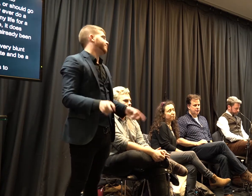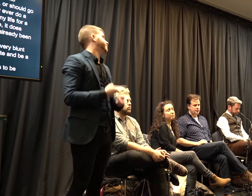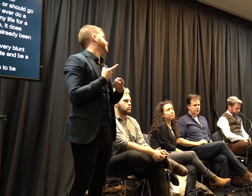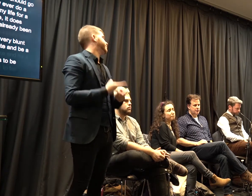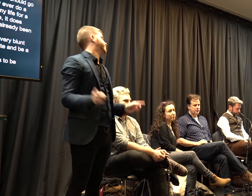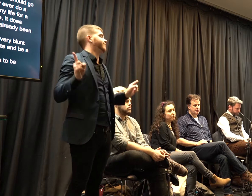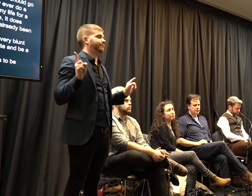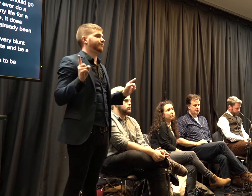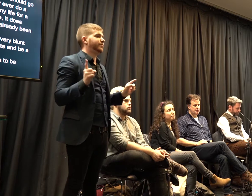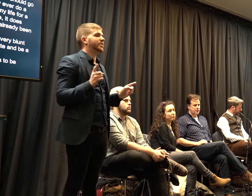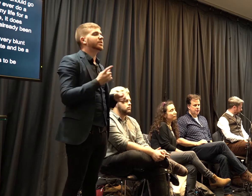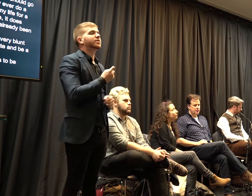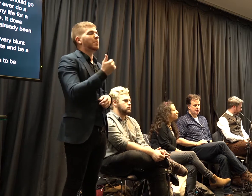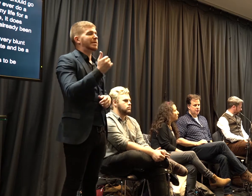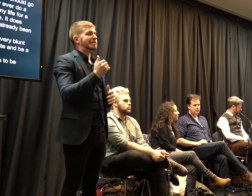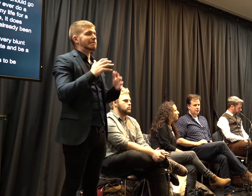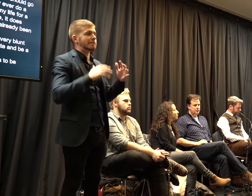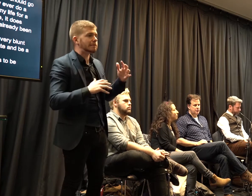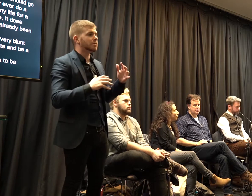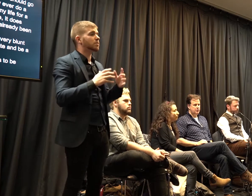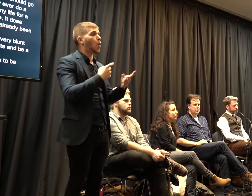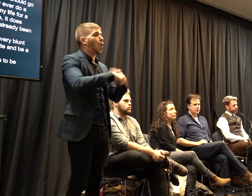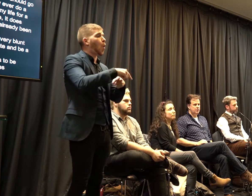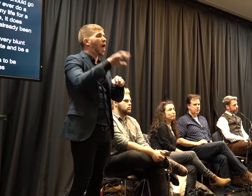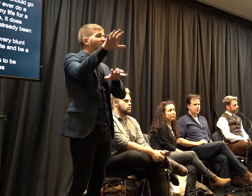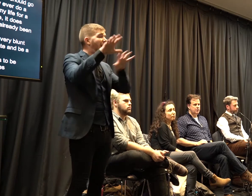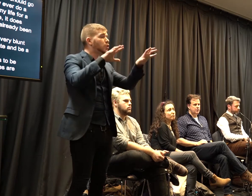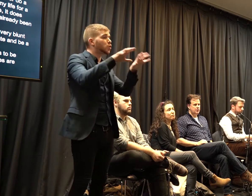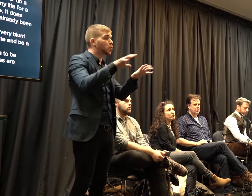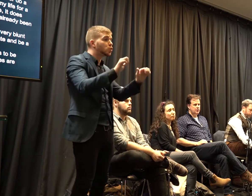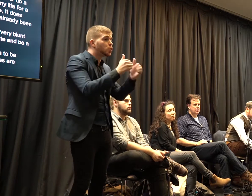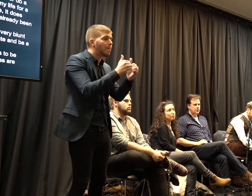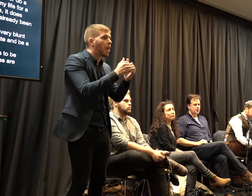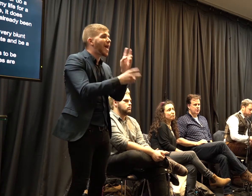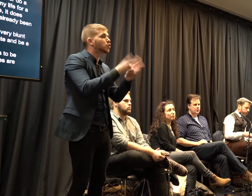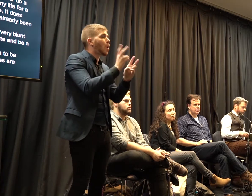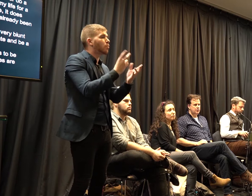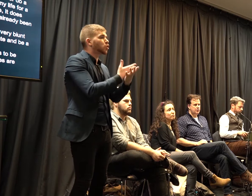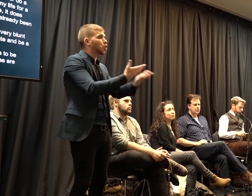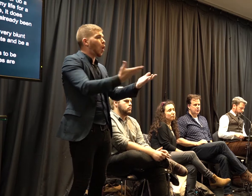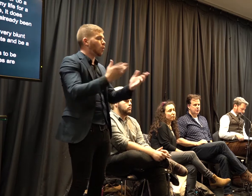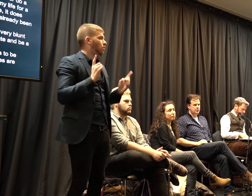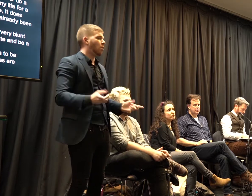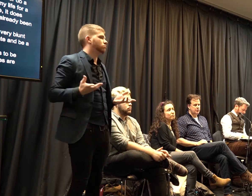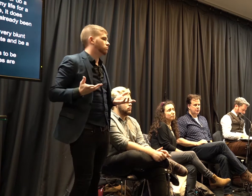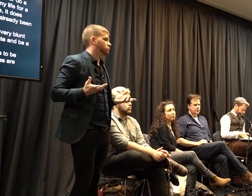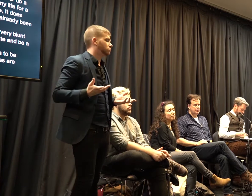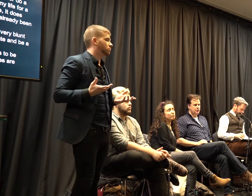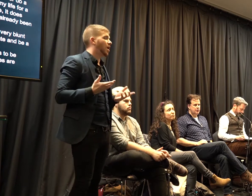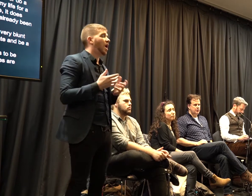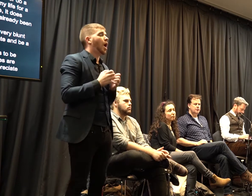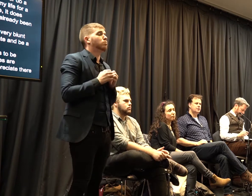not. Maybe not all spaces are suitable to have interpreted shows. I do appreciate there